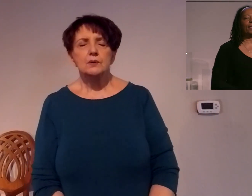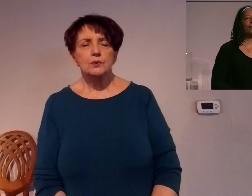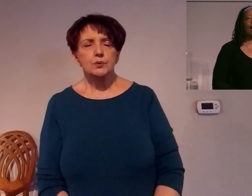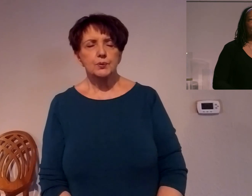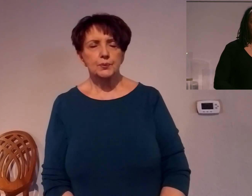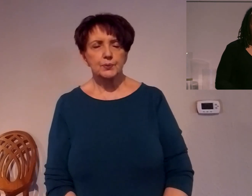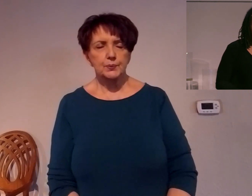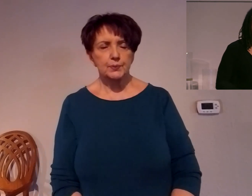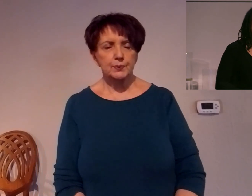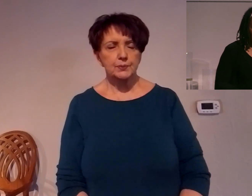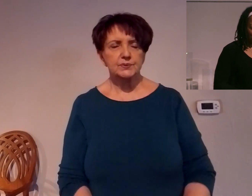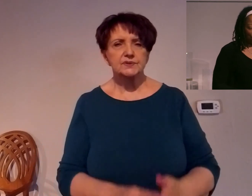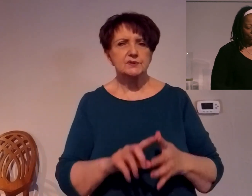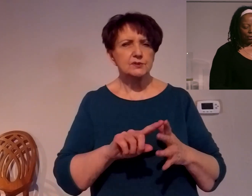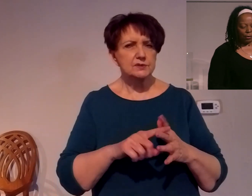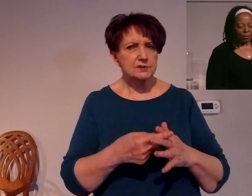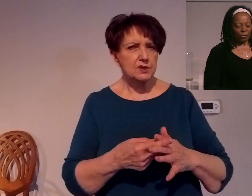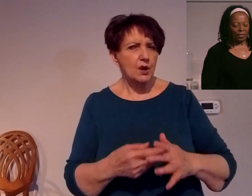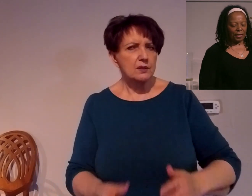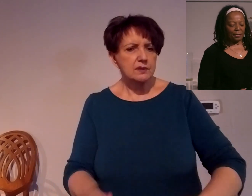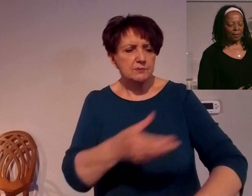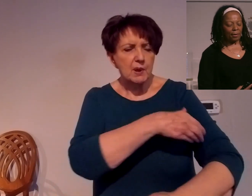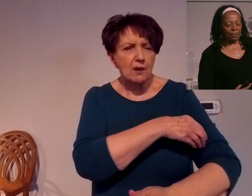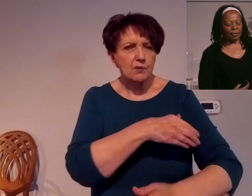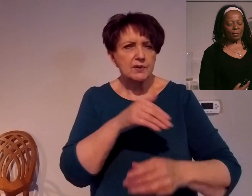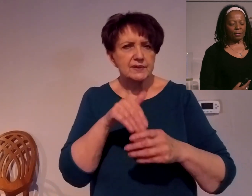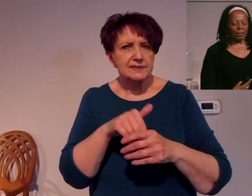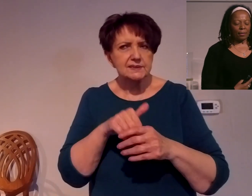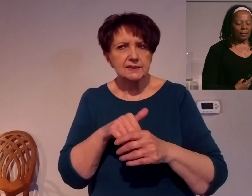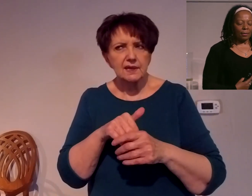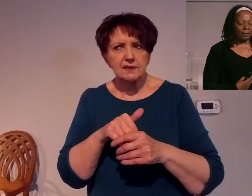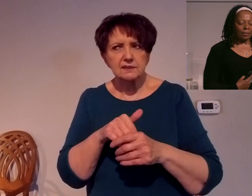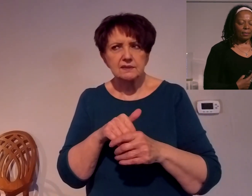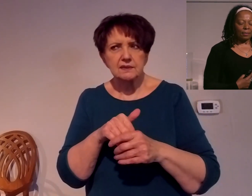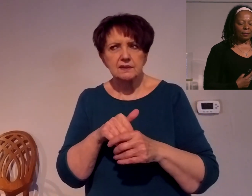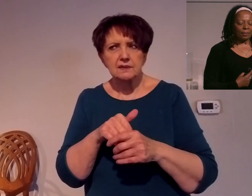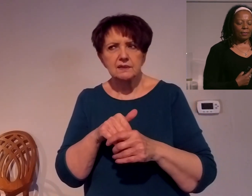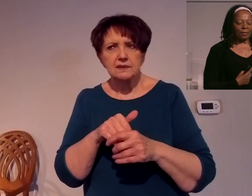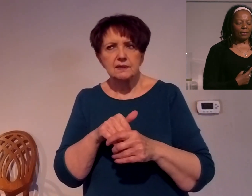in order to ignite the power within.